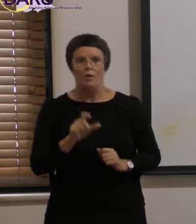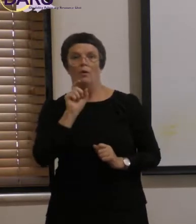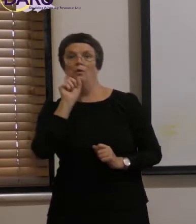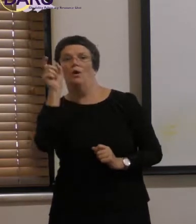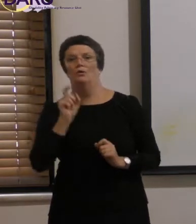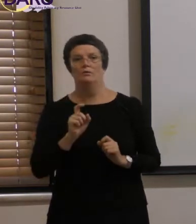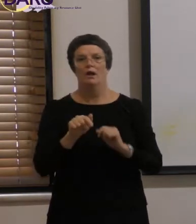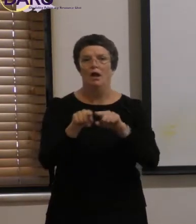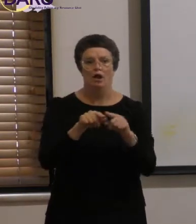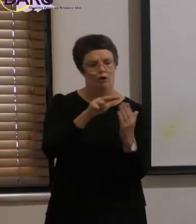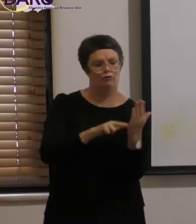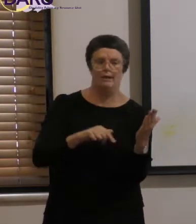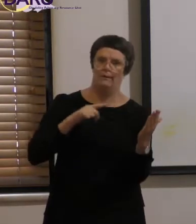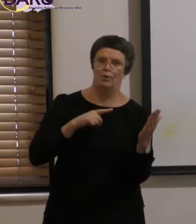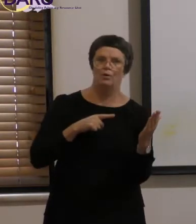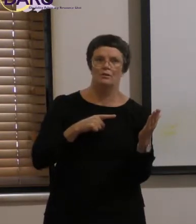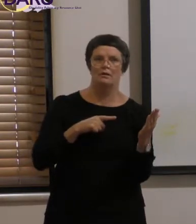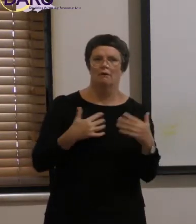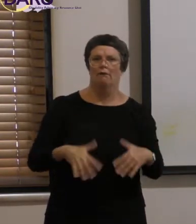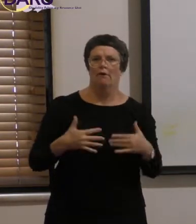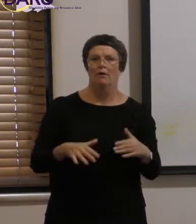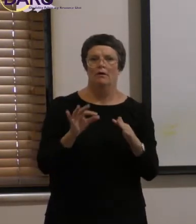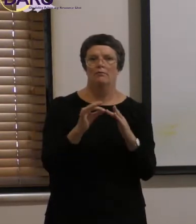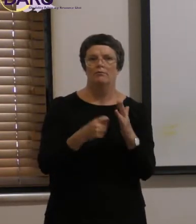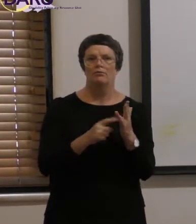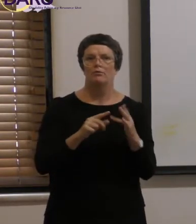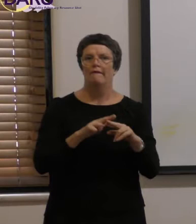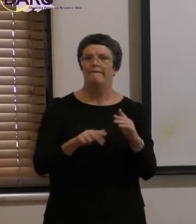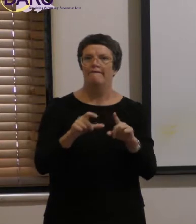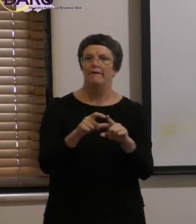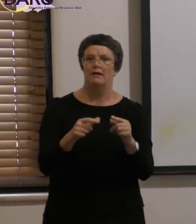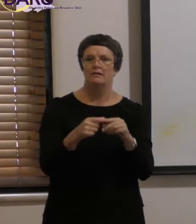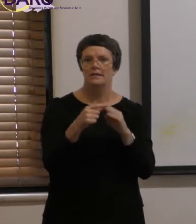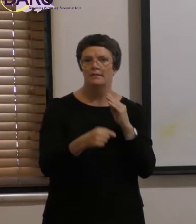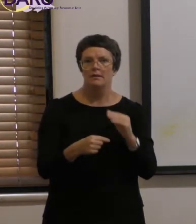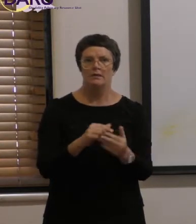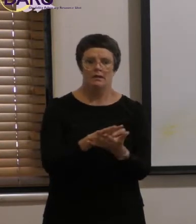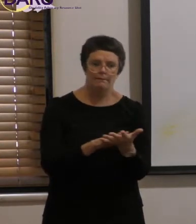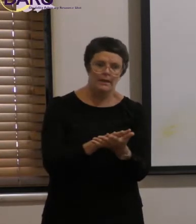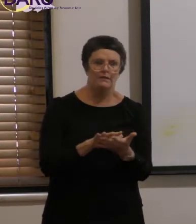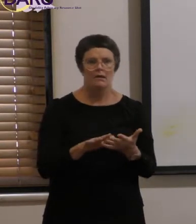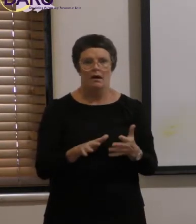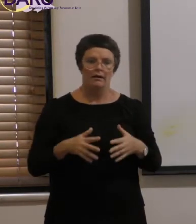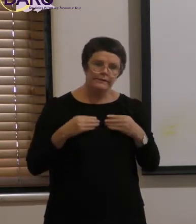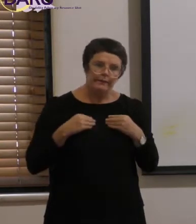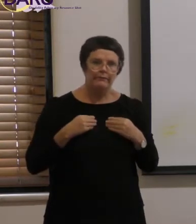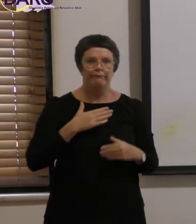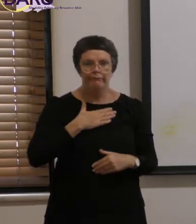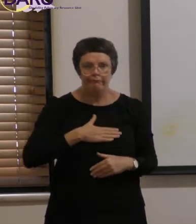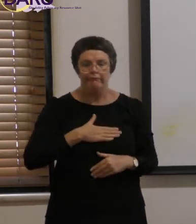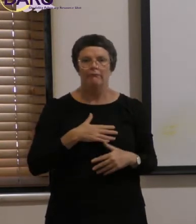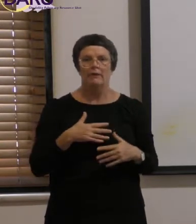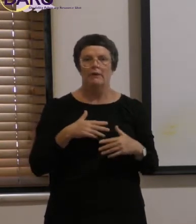he's got a profound disability, so therefore it's okay if he goes and has a educational program where it's about eating yogurt and